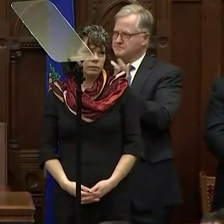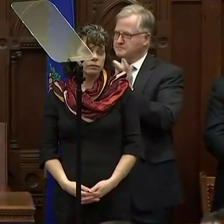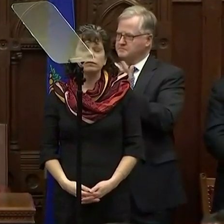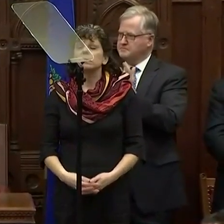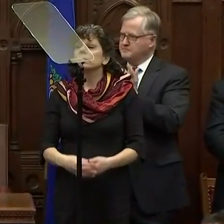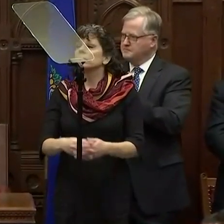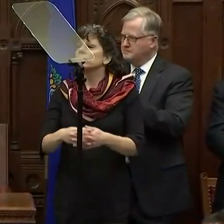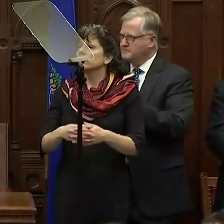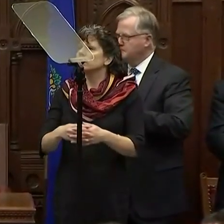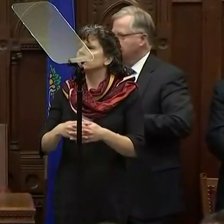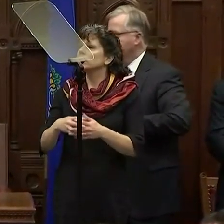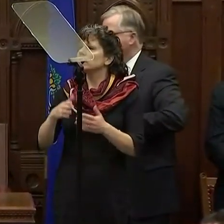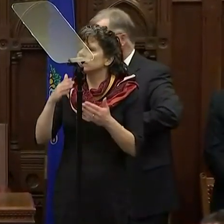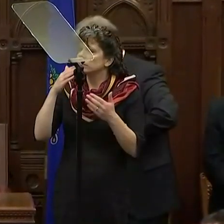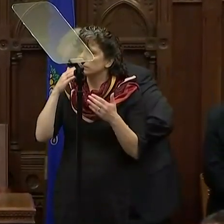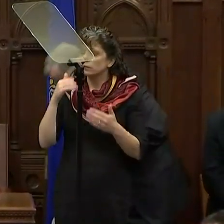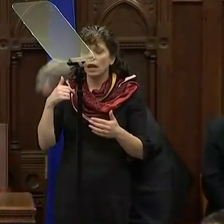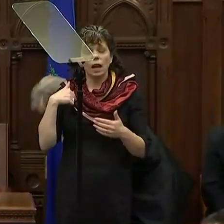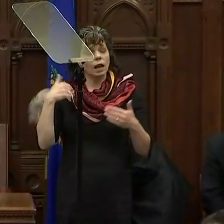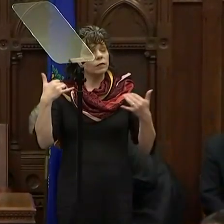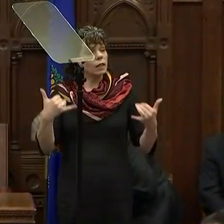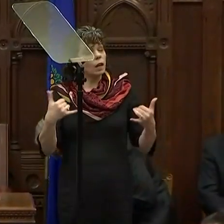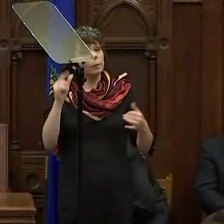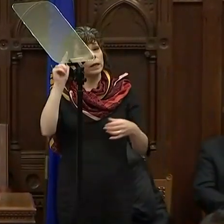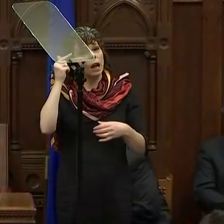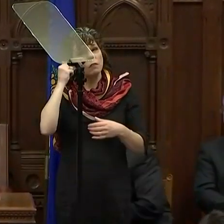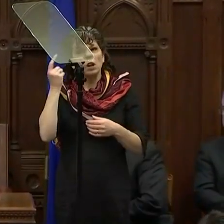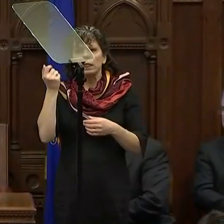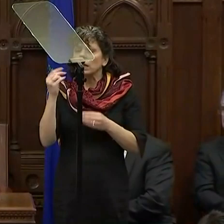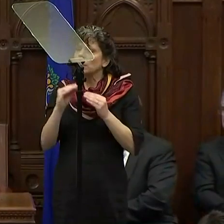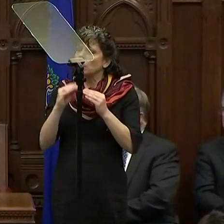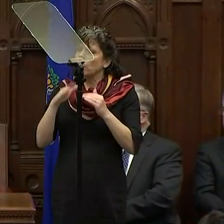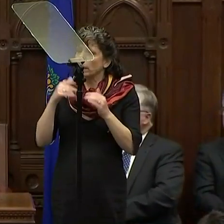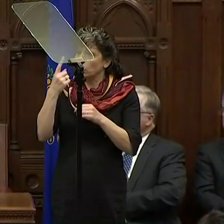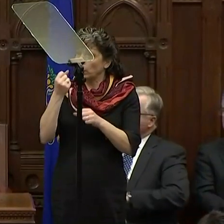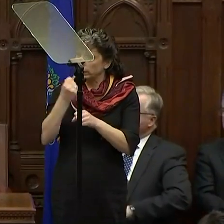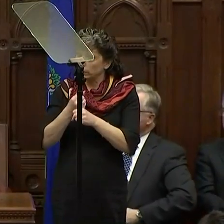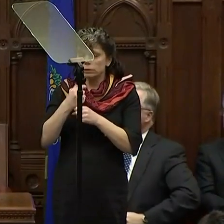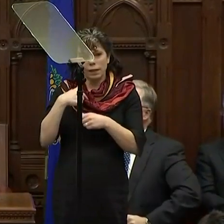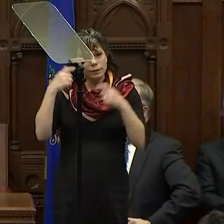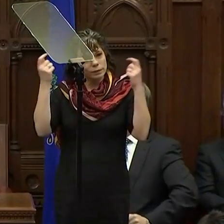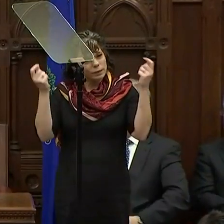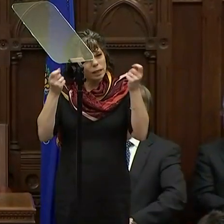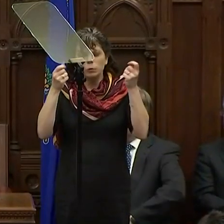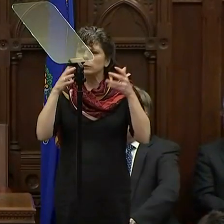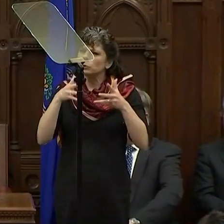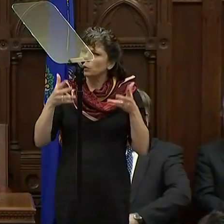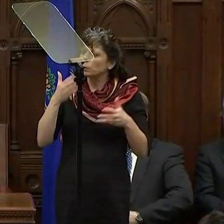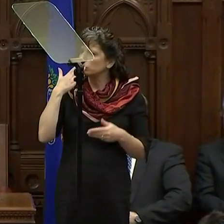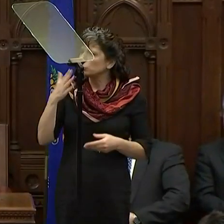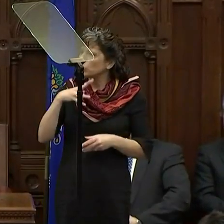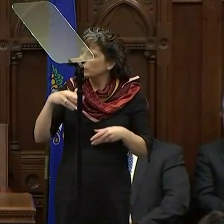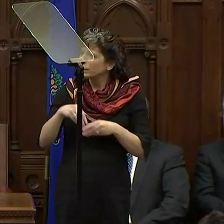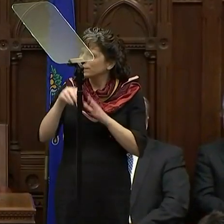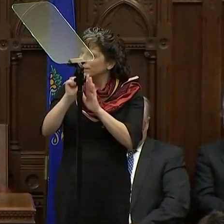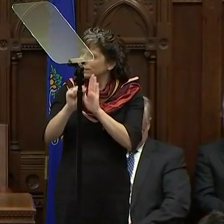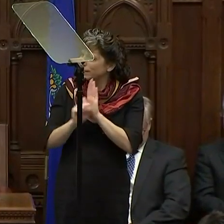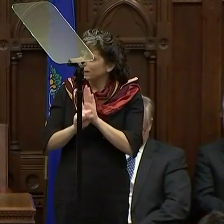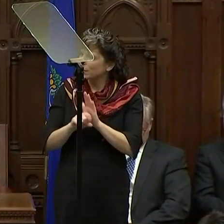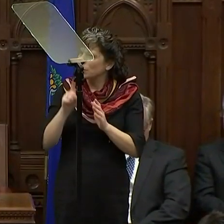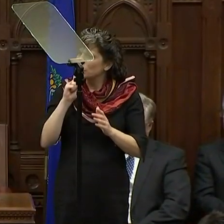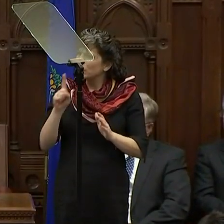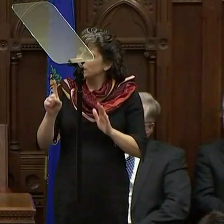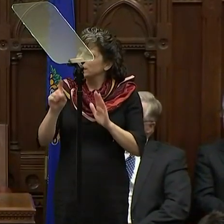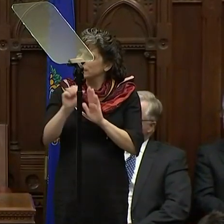I've been governor for now a little over a year. Look, and I celebrate so much good in our state, a state that can serve